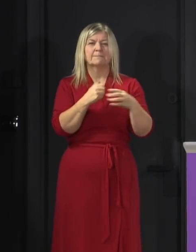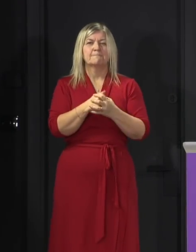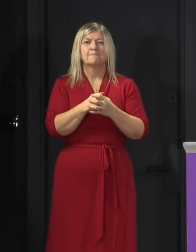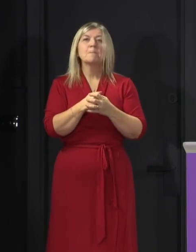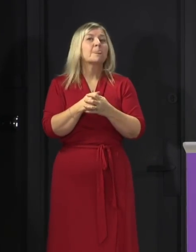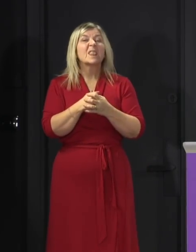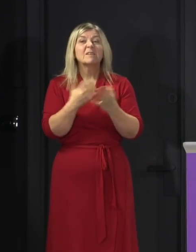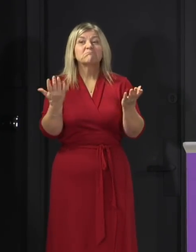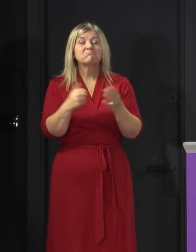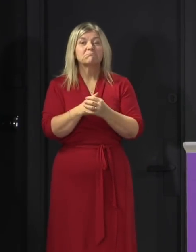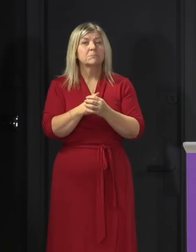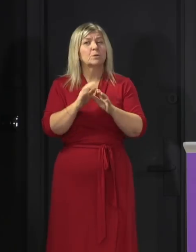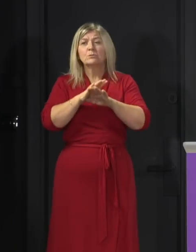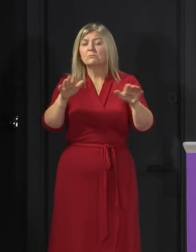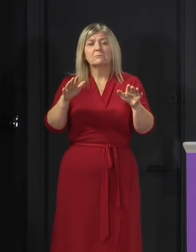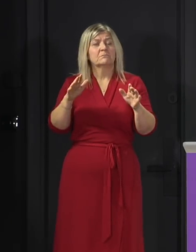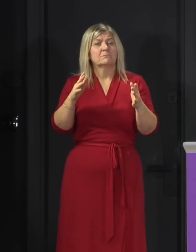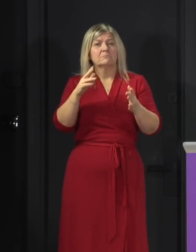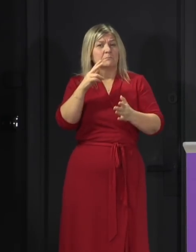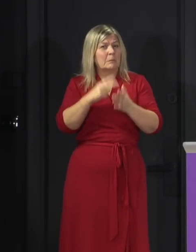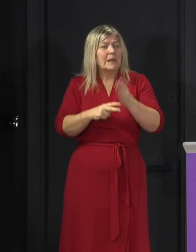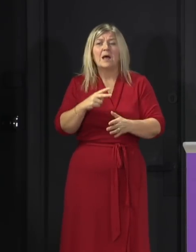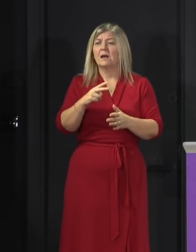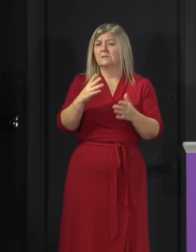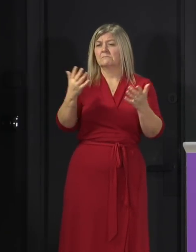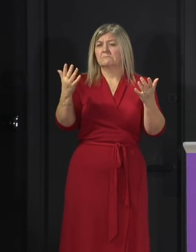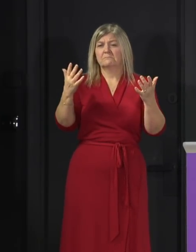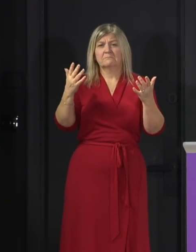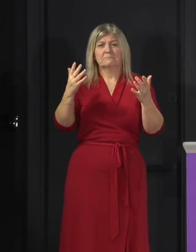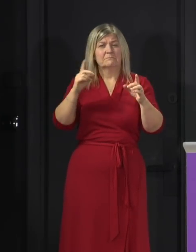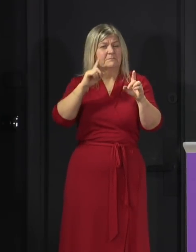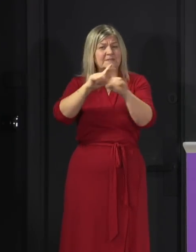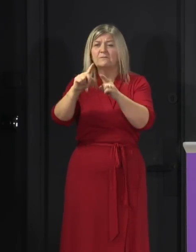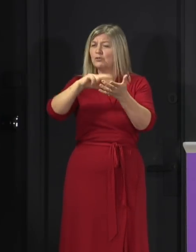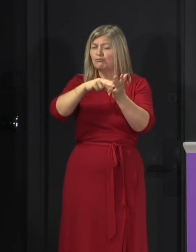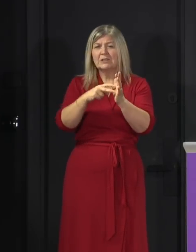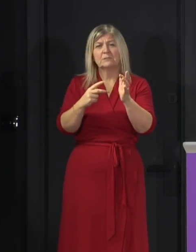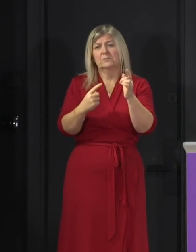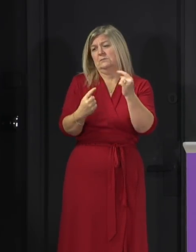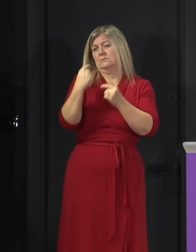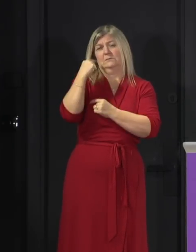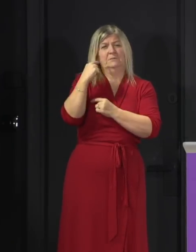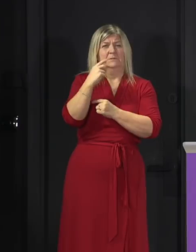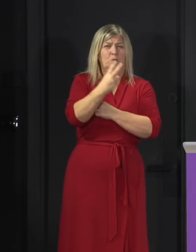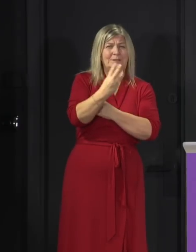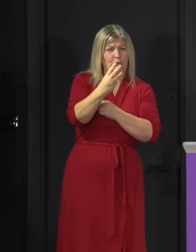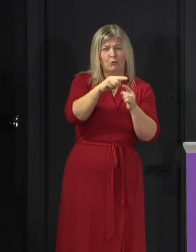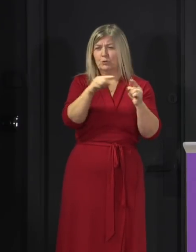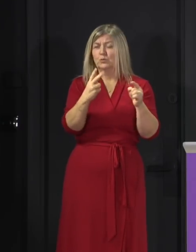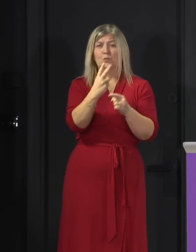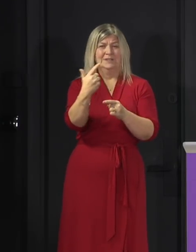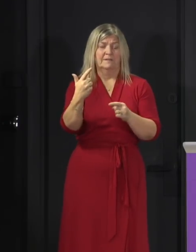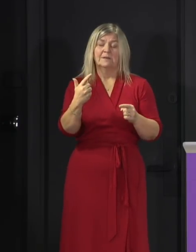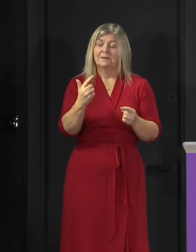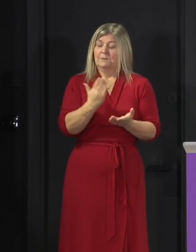not planning to change the arrangements that we set out, a couple of weeks ago now, but I will probably every single day